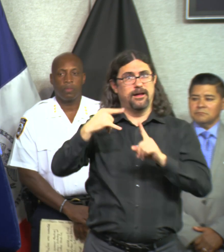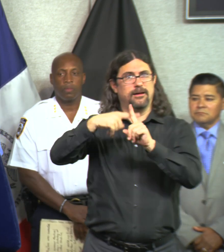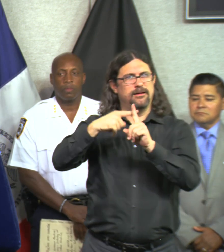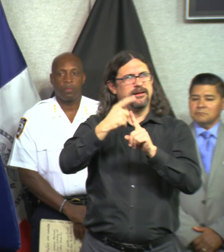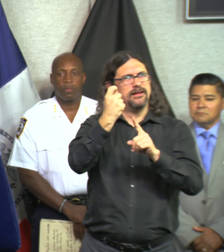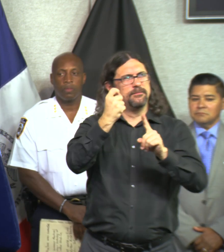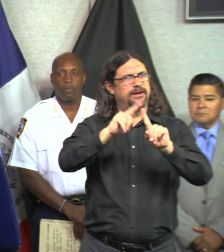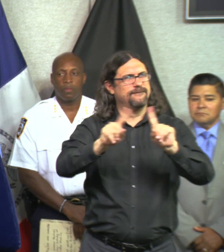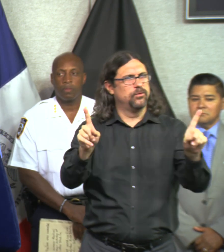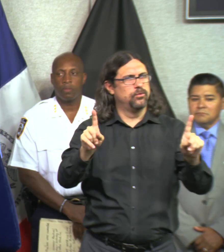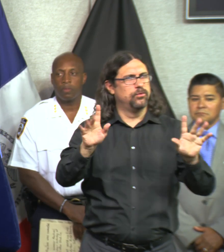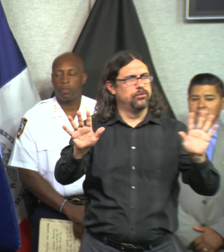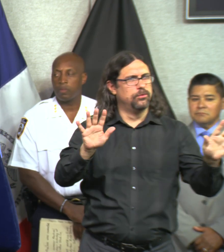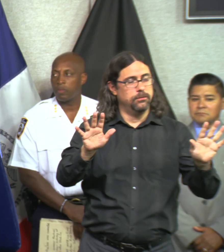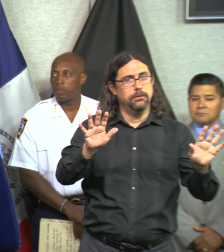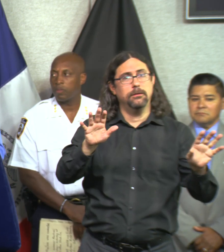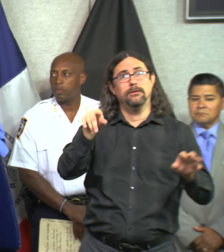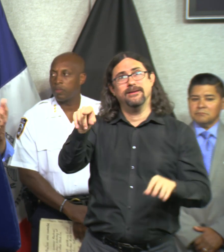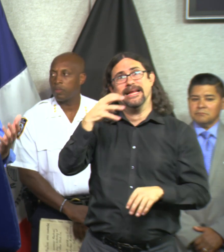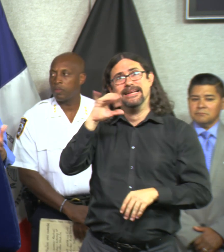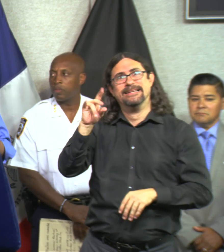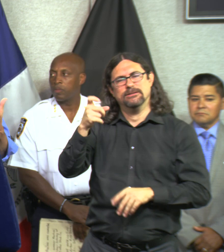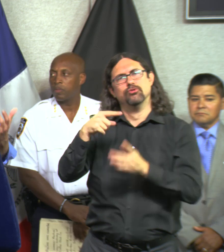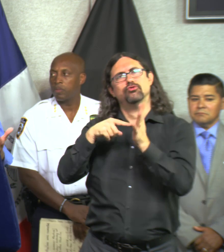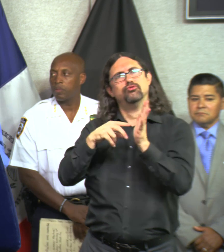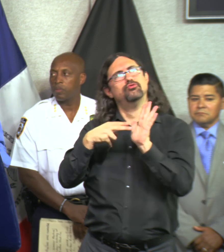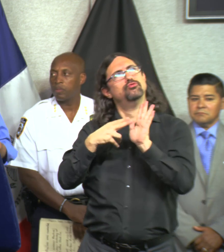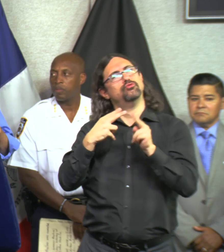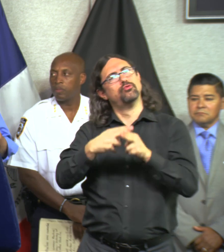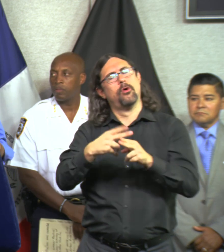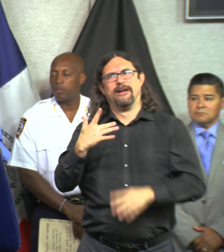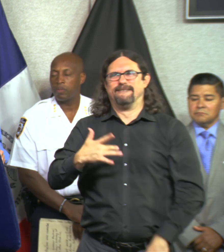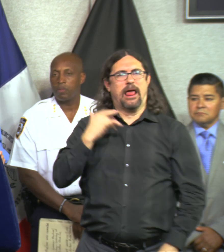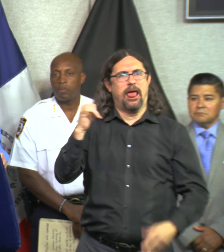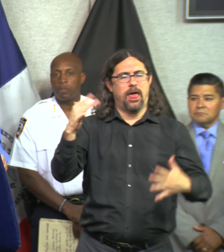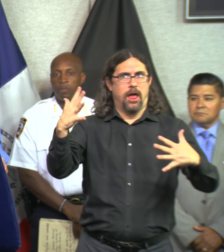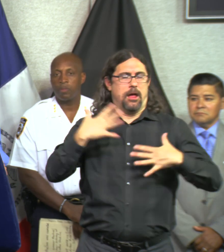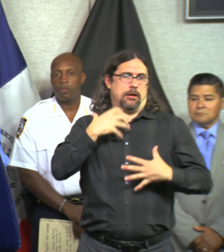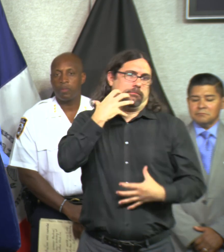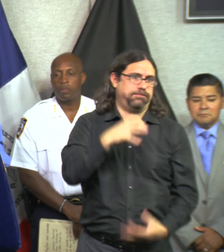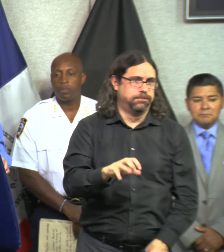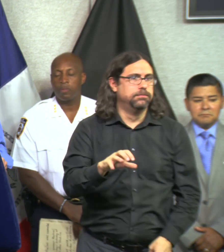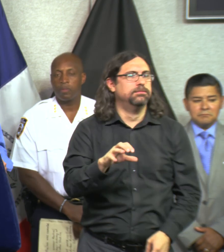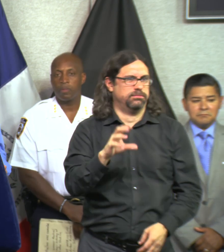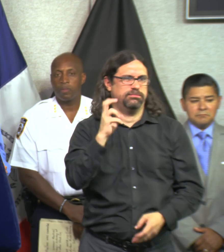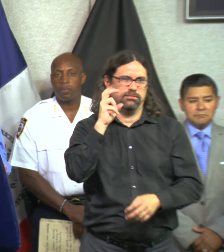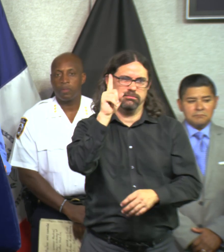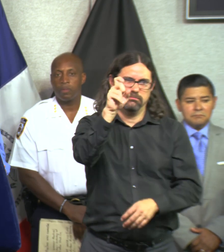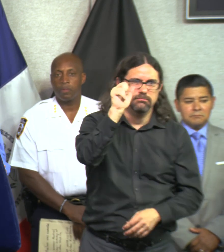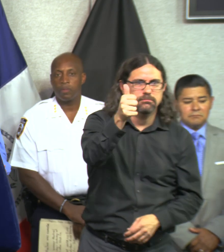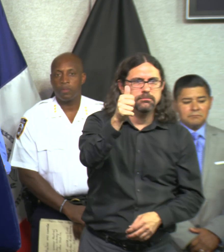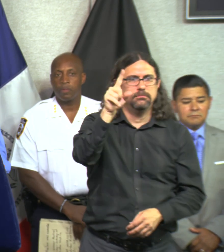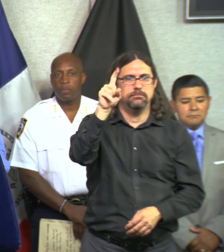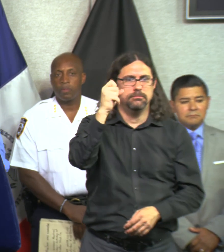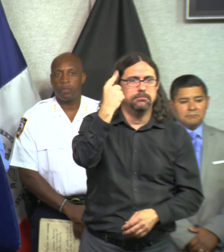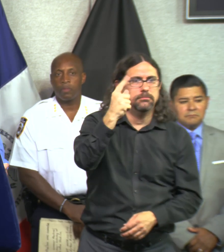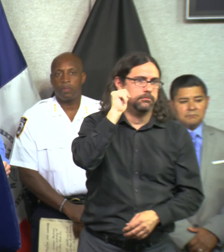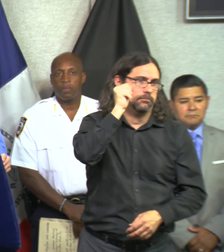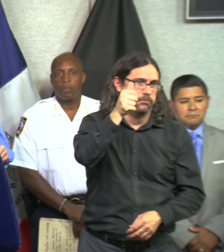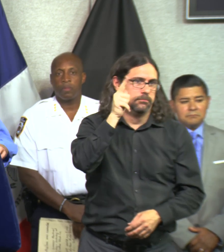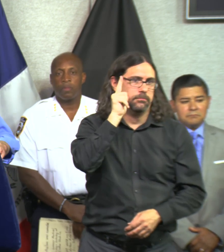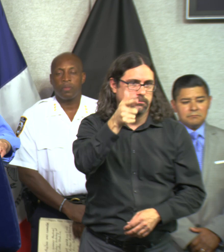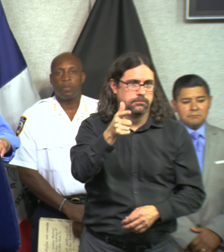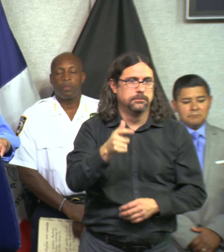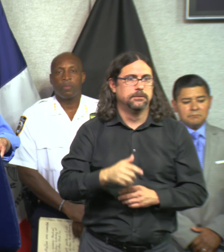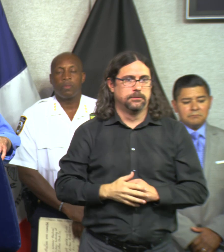like tomorrow and Sunday is going to be upwards of 110 degrees, obviously very extreme for the body. So everyone has to be